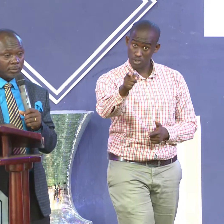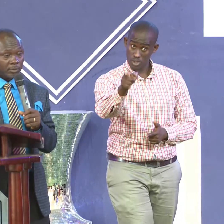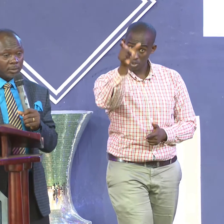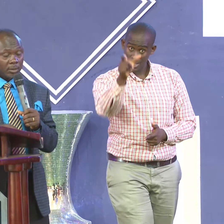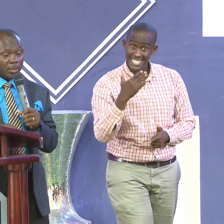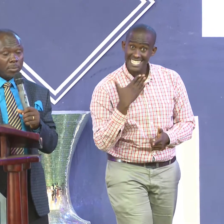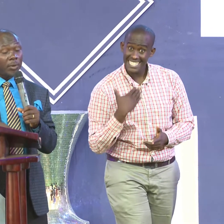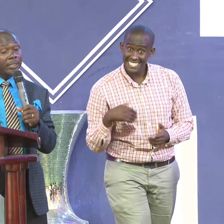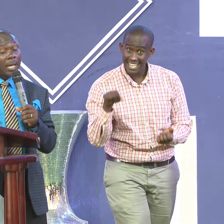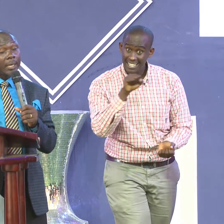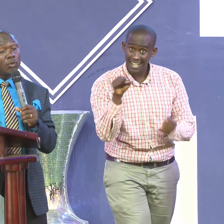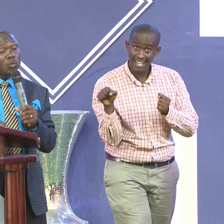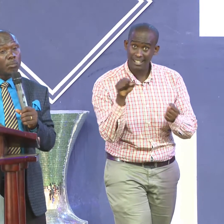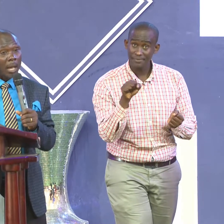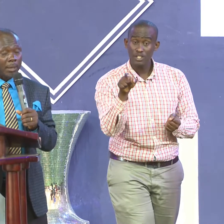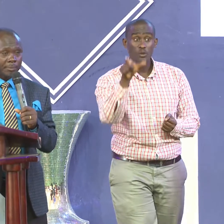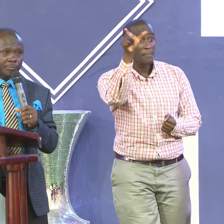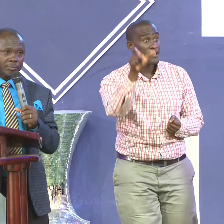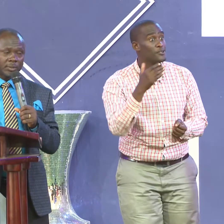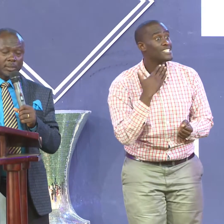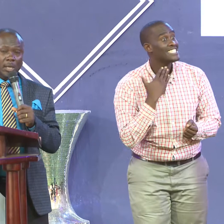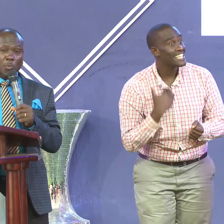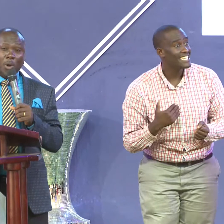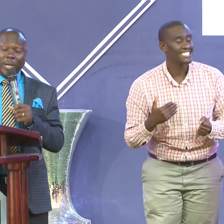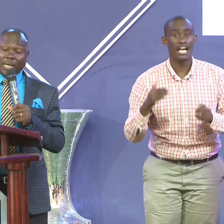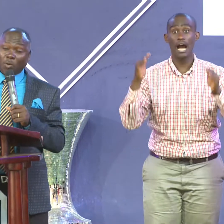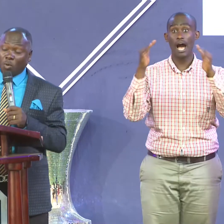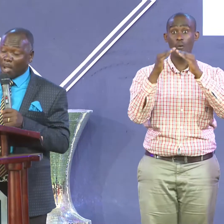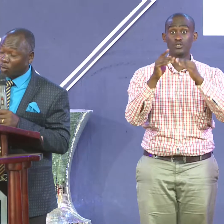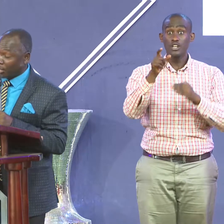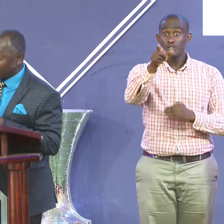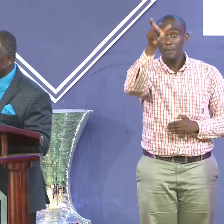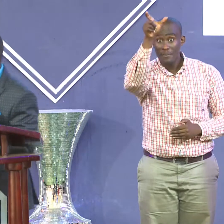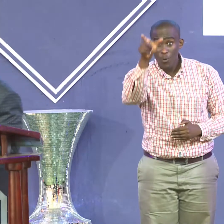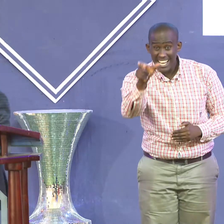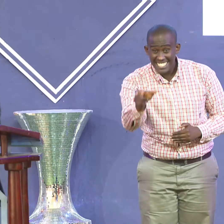know how you need a car. Even how you need a